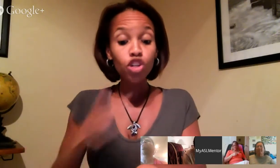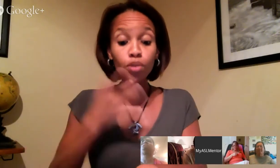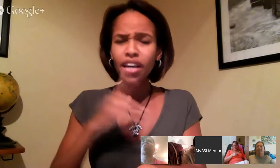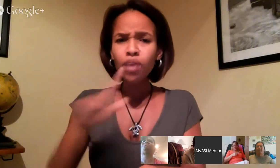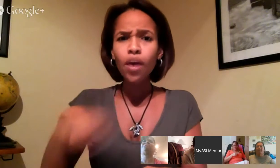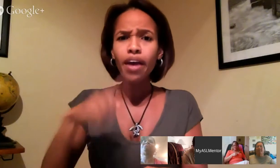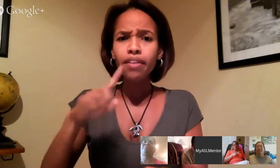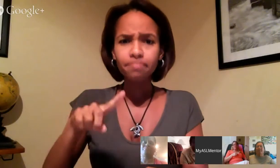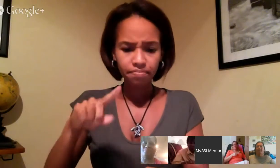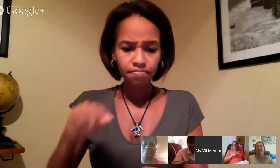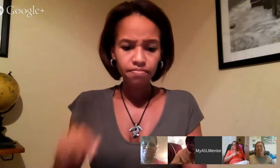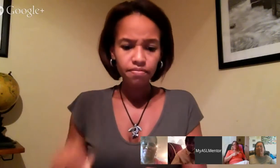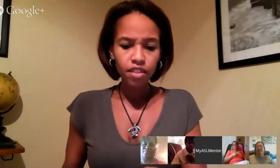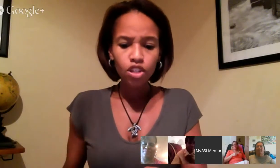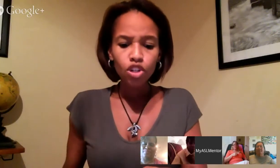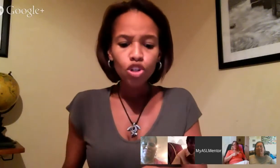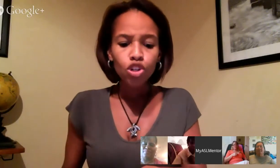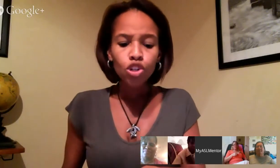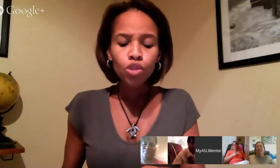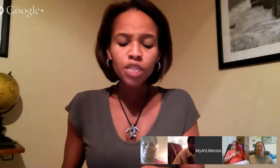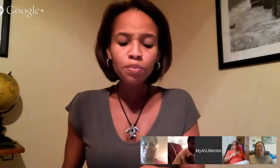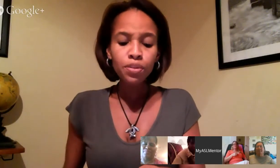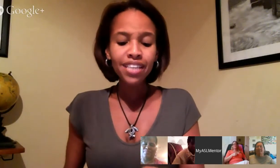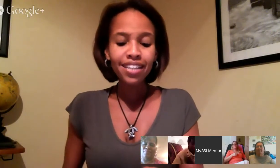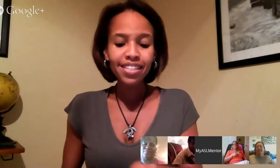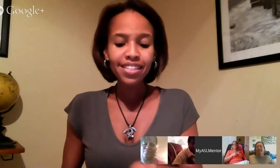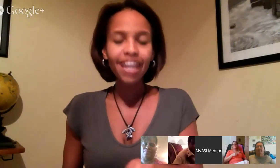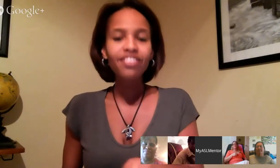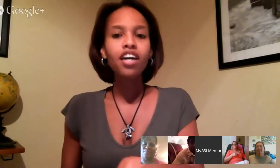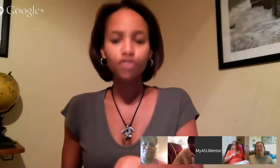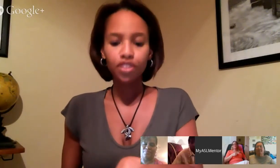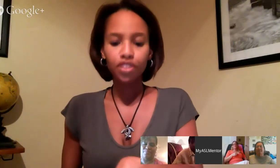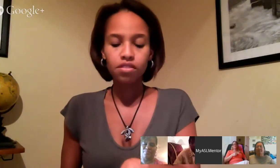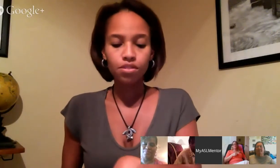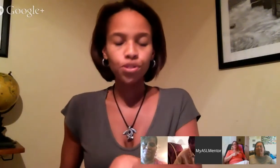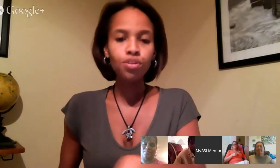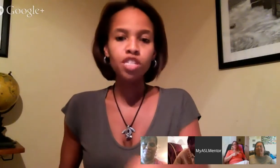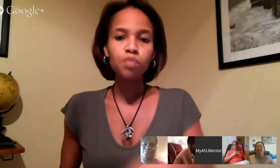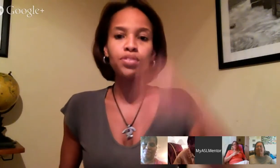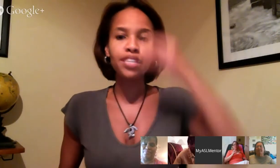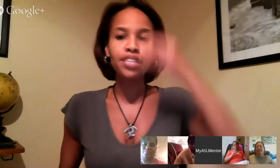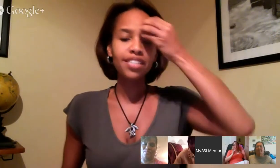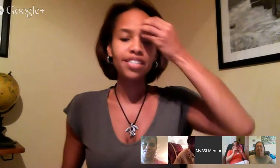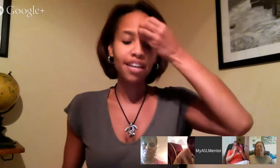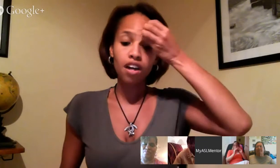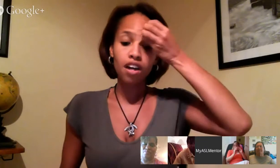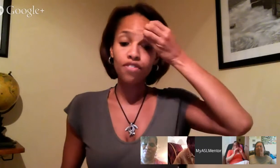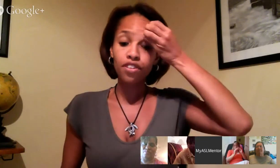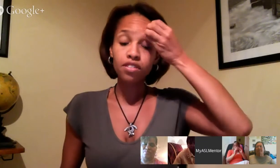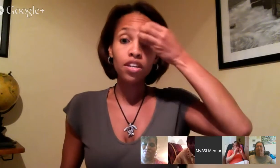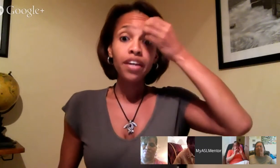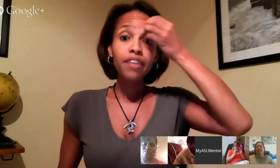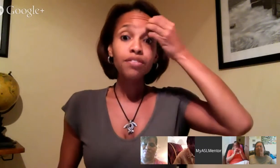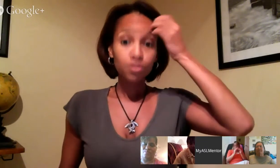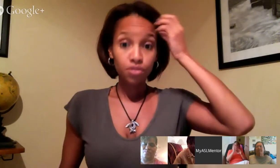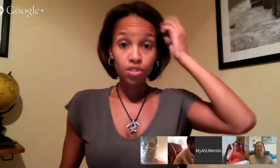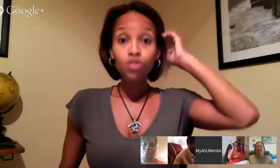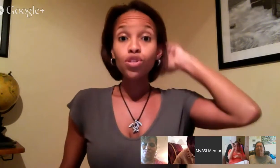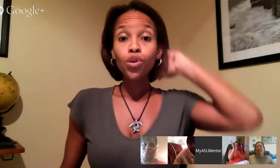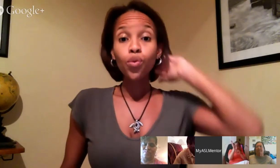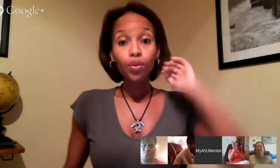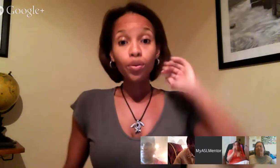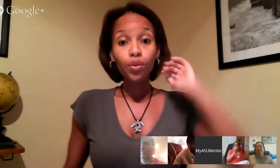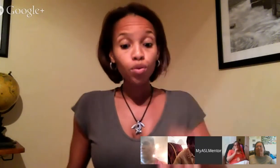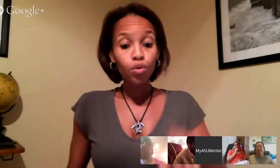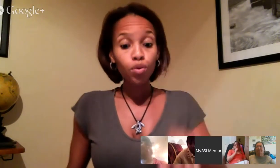your birthday when? Who is presenting at the conference? Who is presenting at the conference?